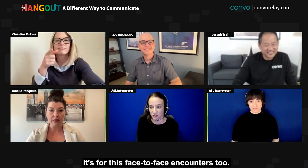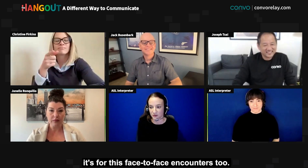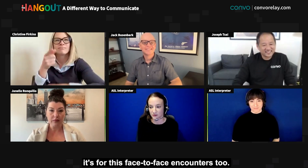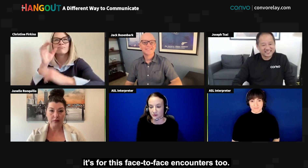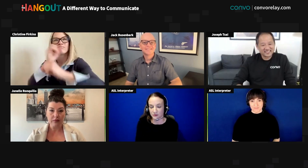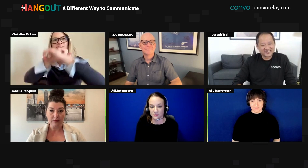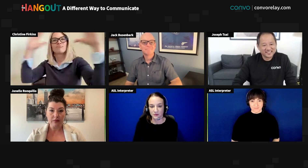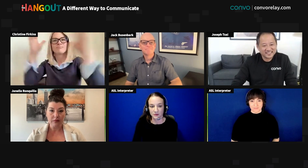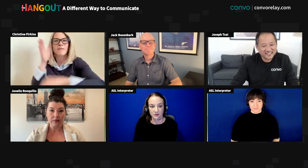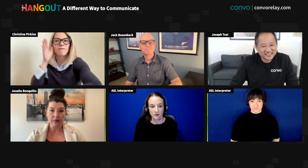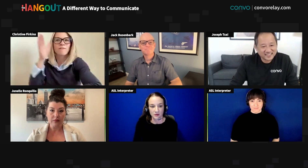too.